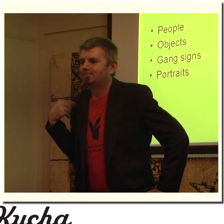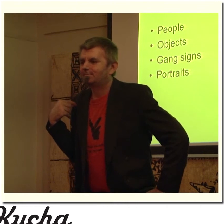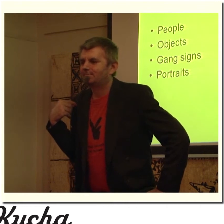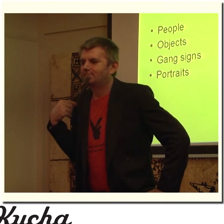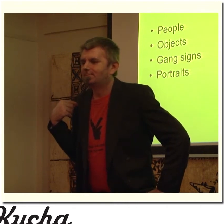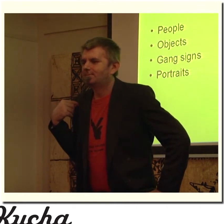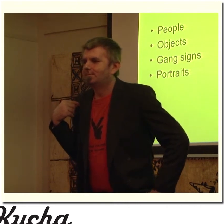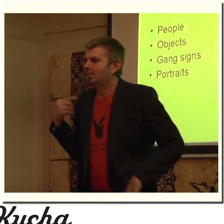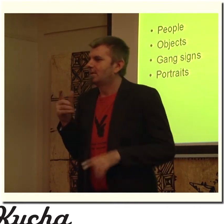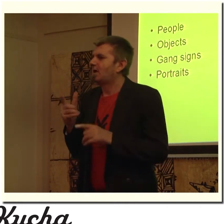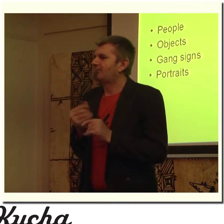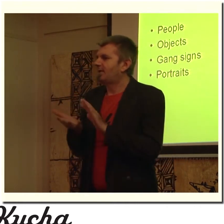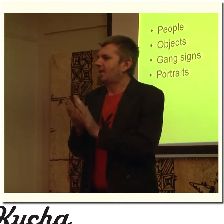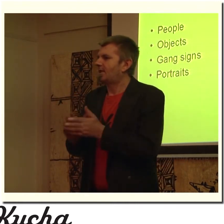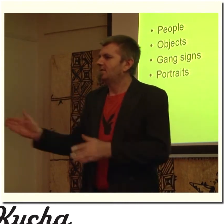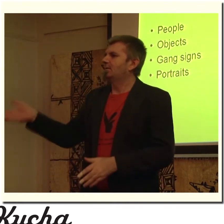up behind you.